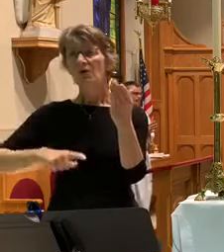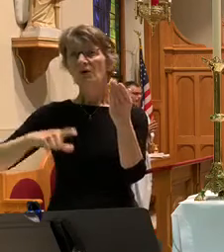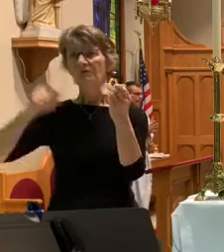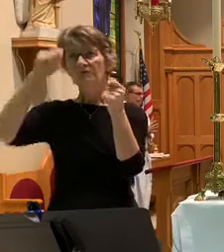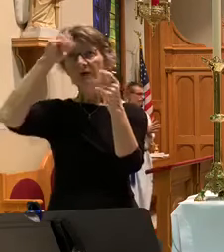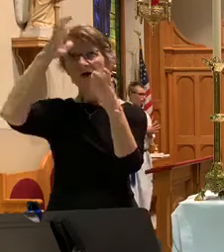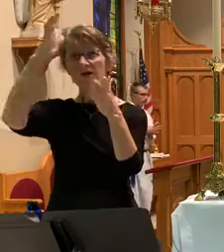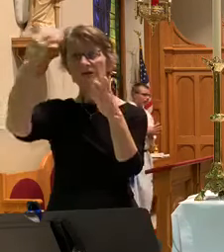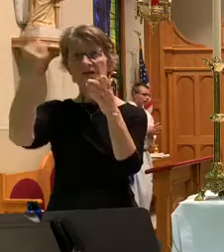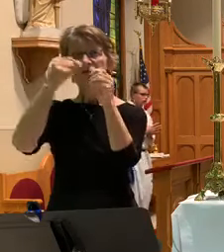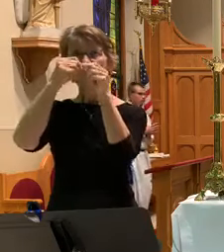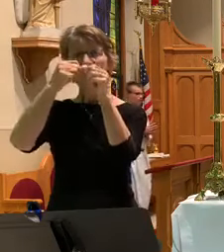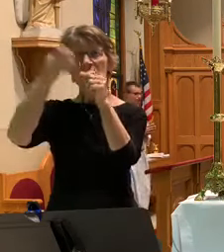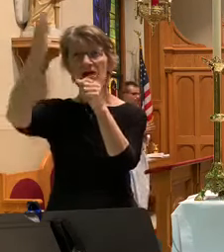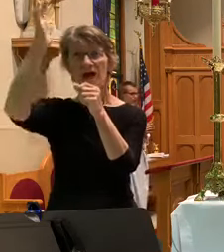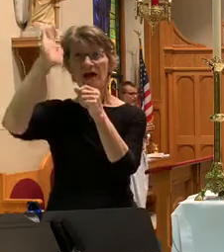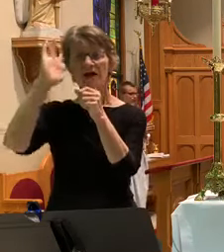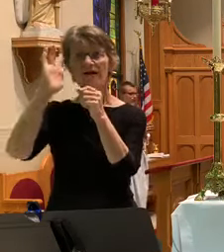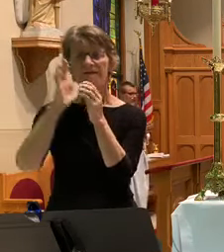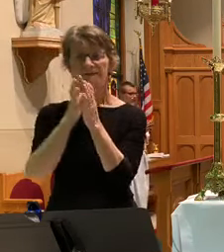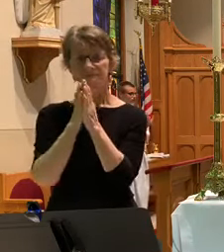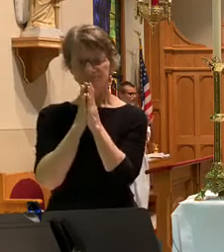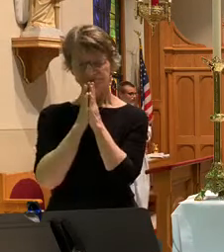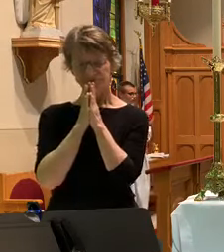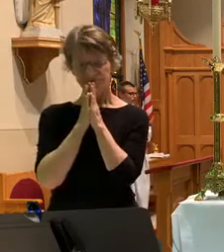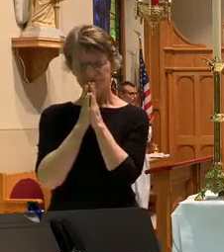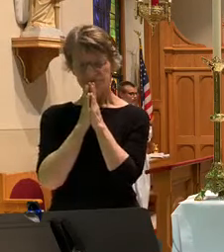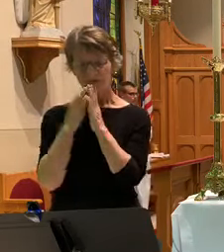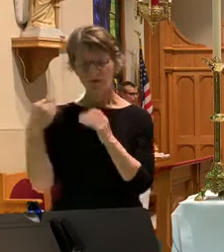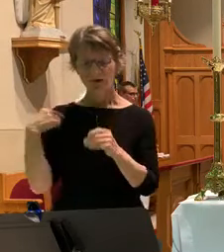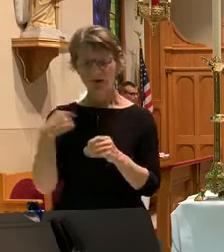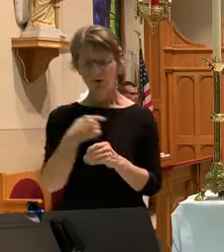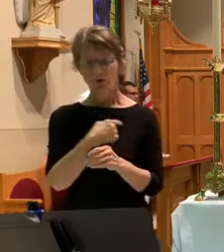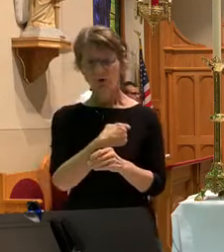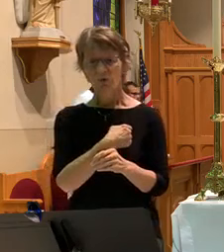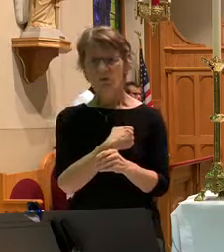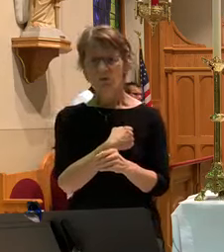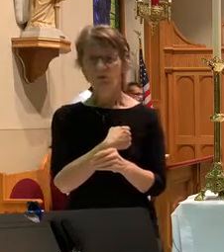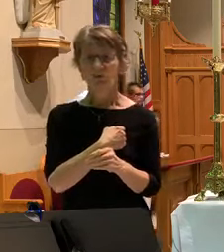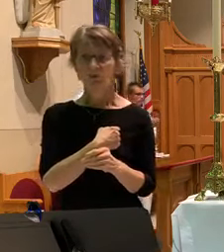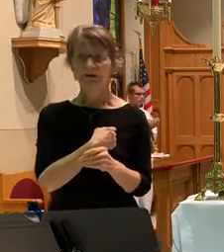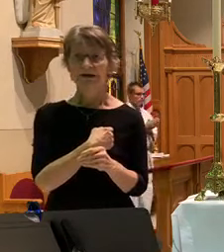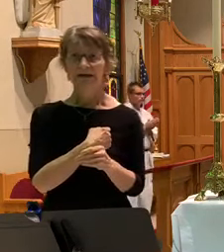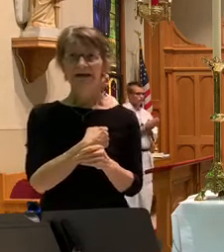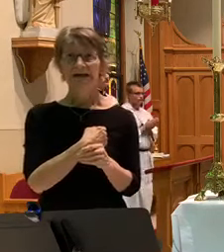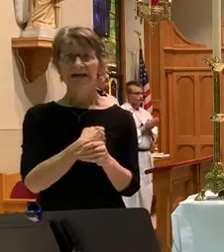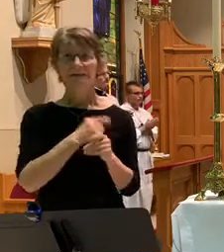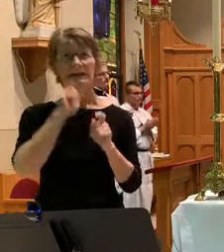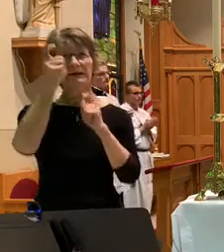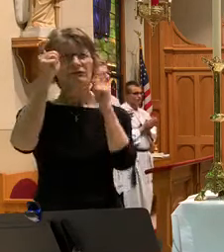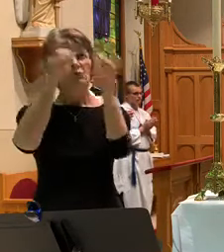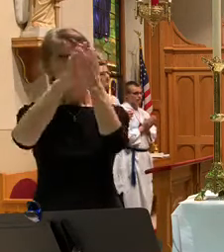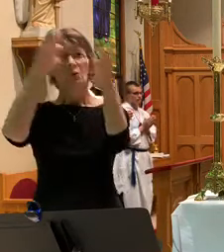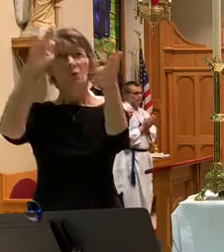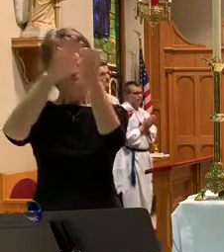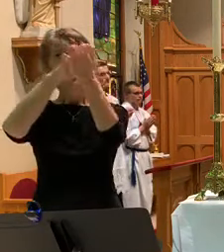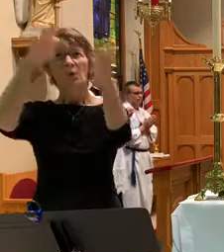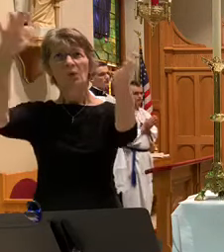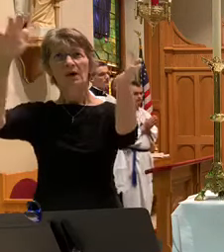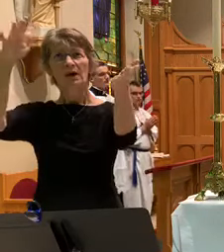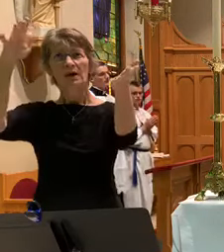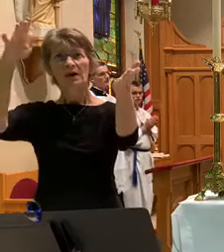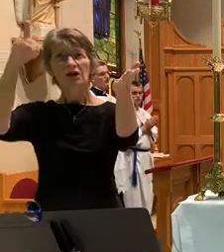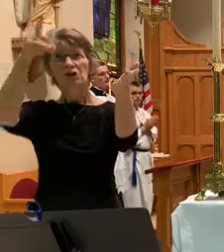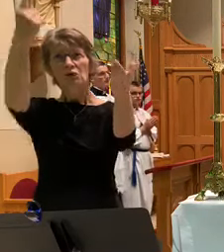Father, Almighty and Eternal God. For we know it belongs to your boundless glory that you came to the